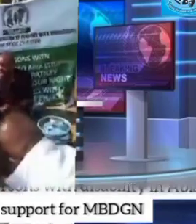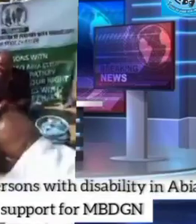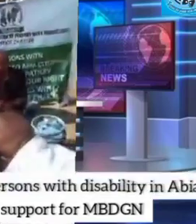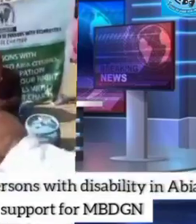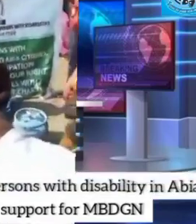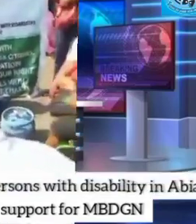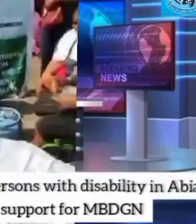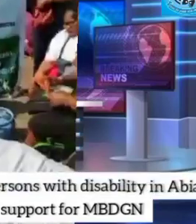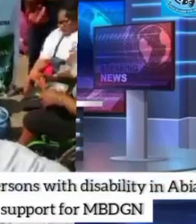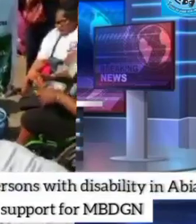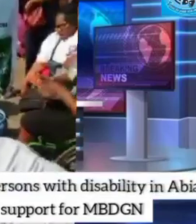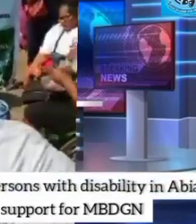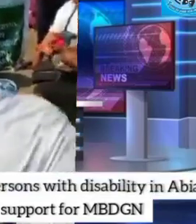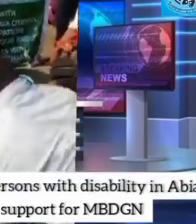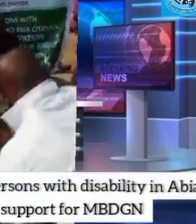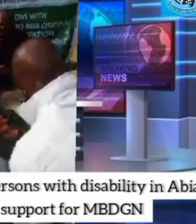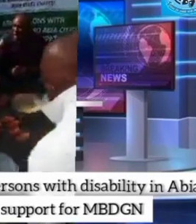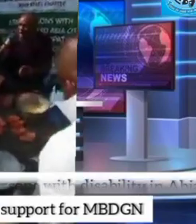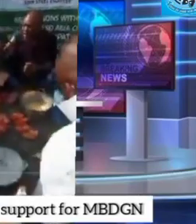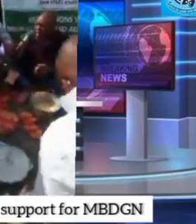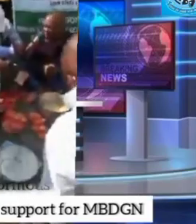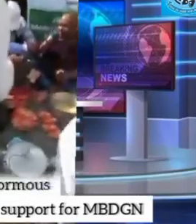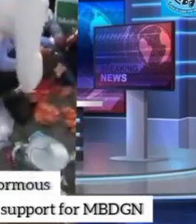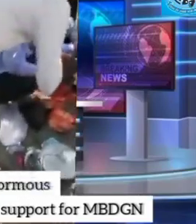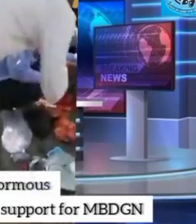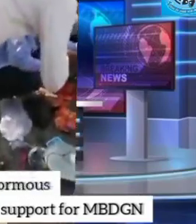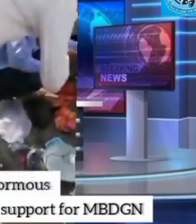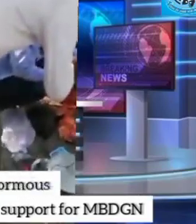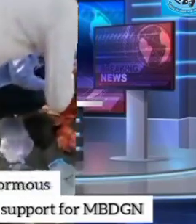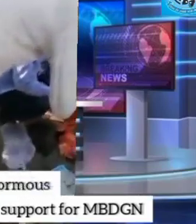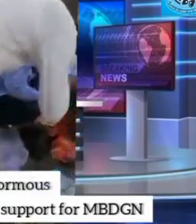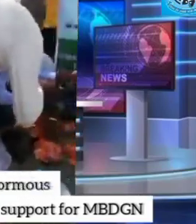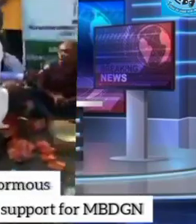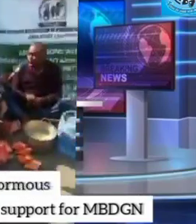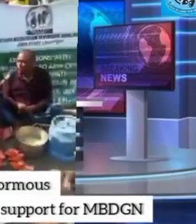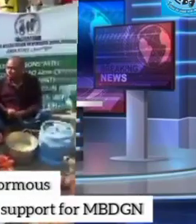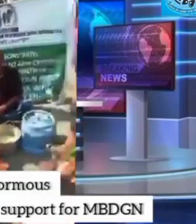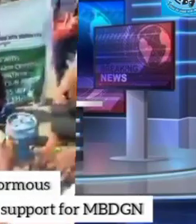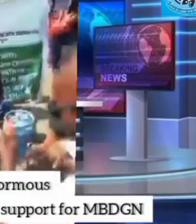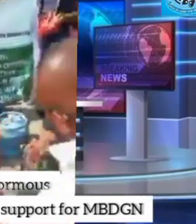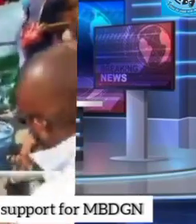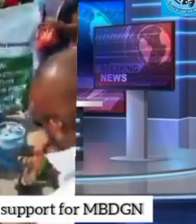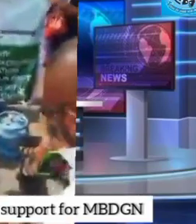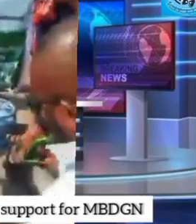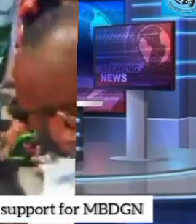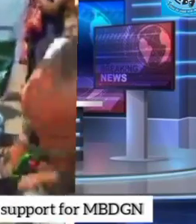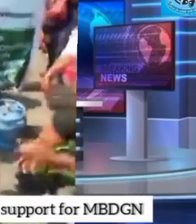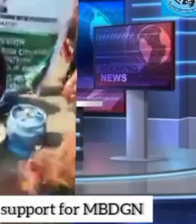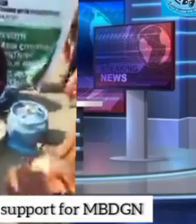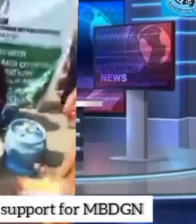The humiliation and the discrimination against persons with disability in Abia State is enormous.